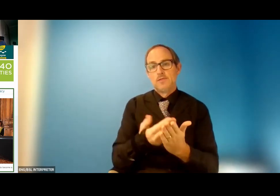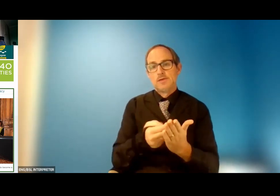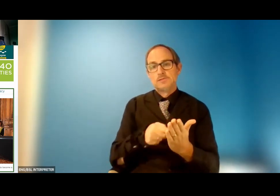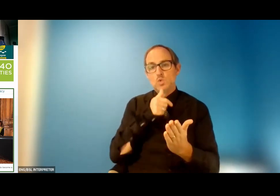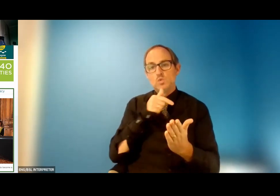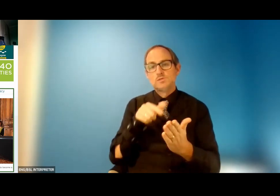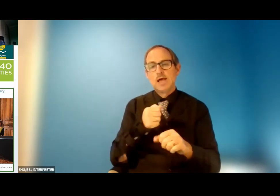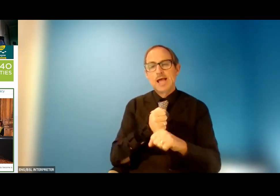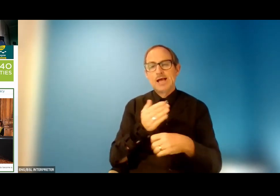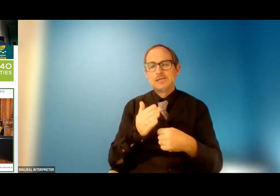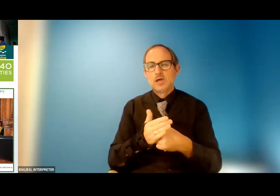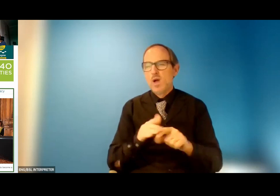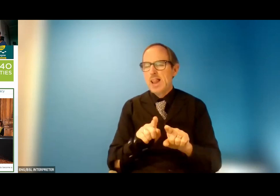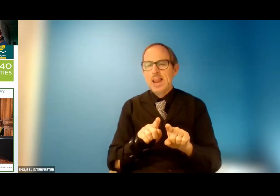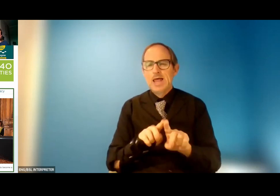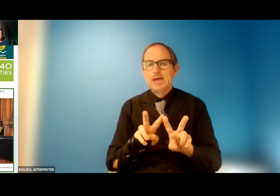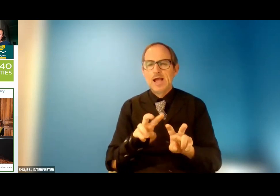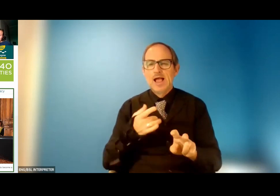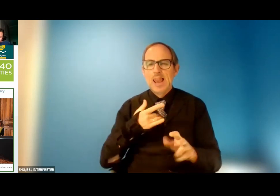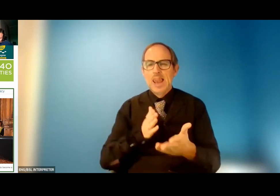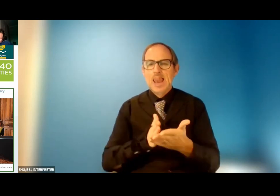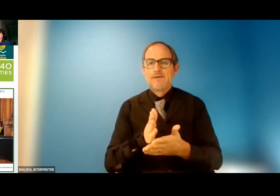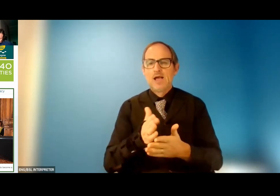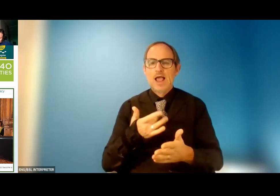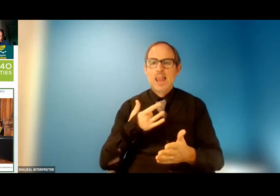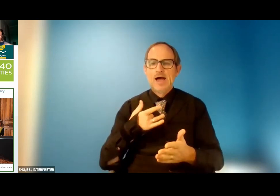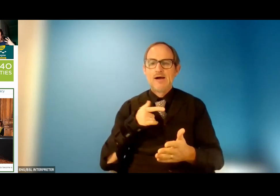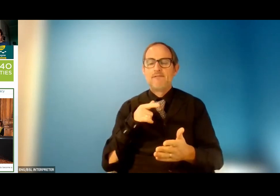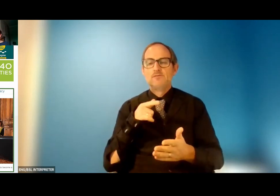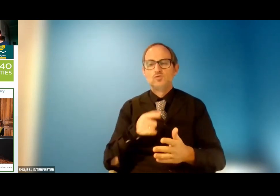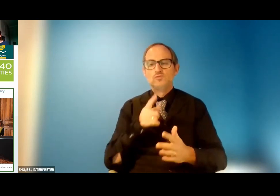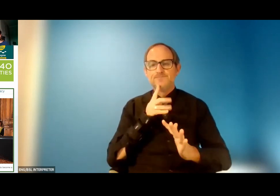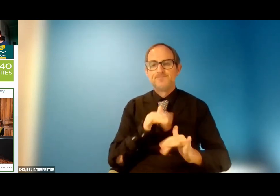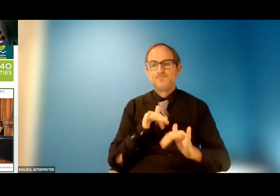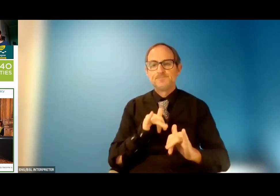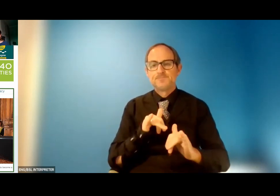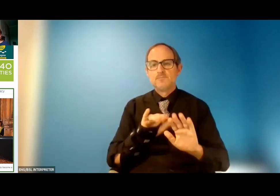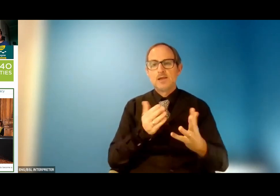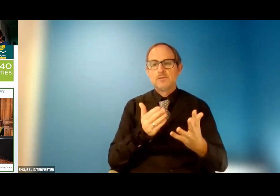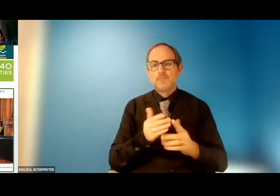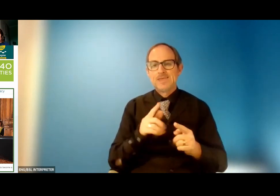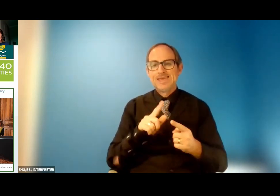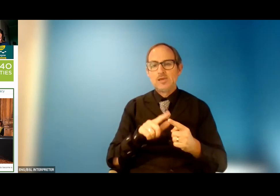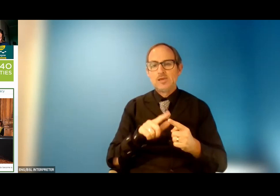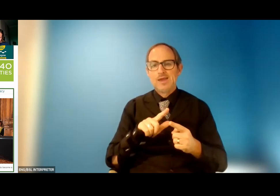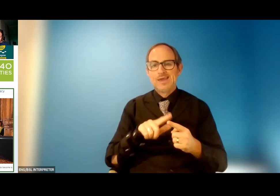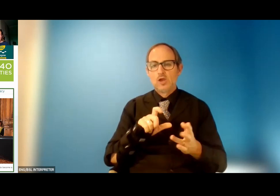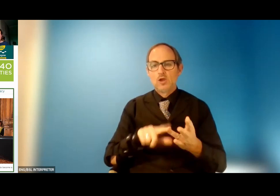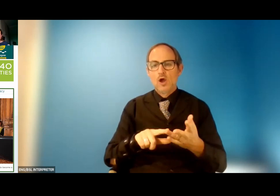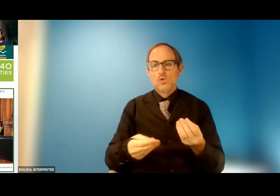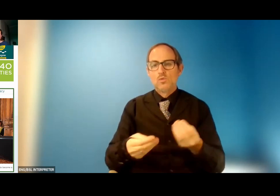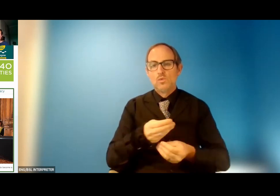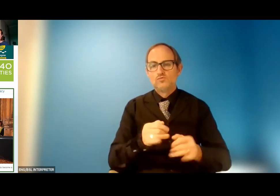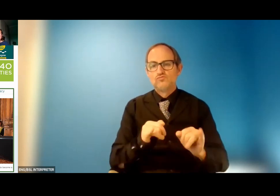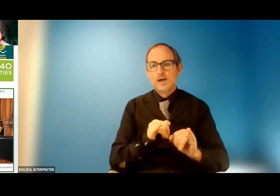sustainable and equitable solutions to the climate and ecological crises, which is also using the Doughnut as our conceptual